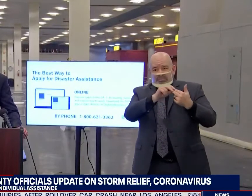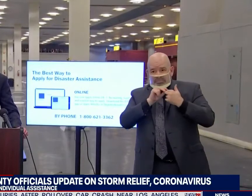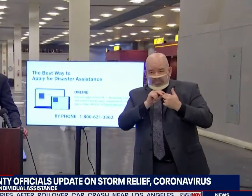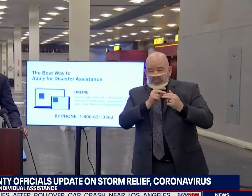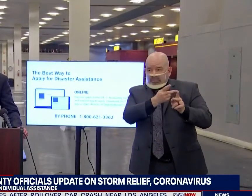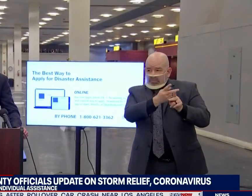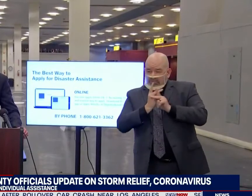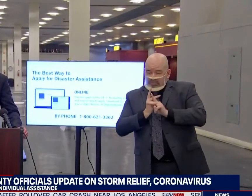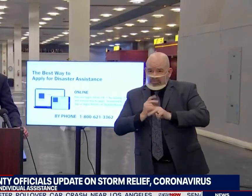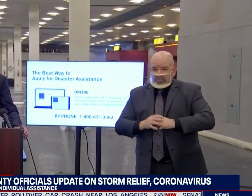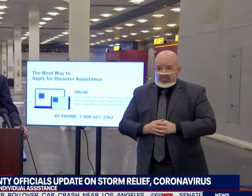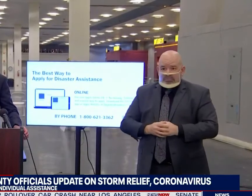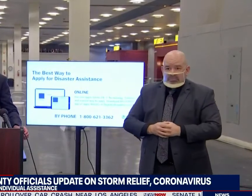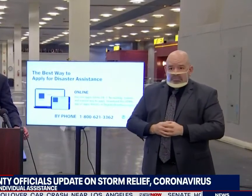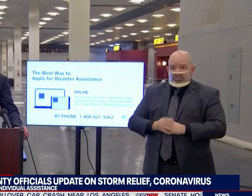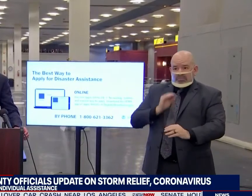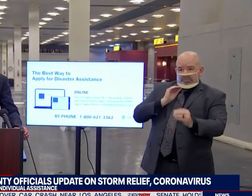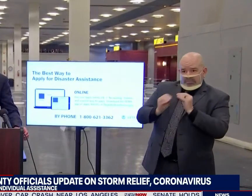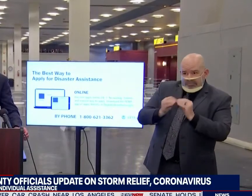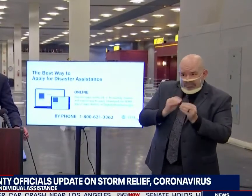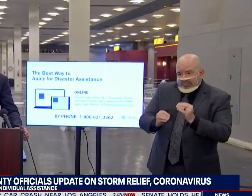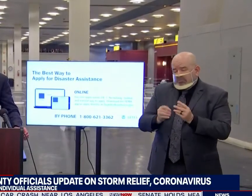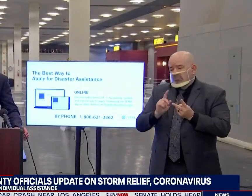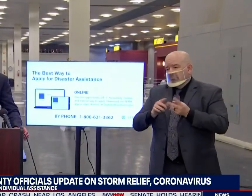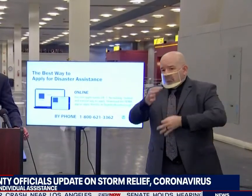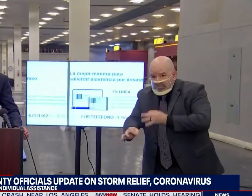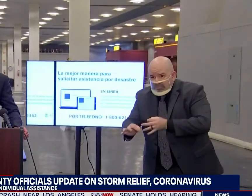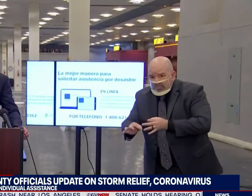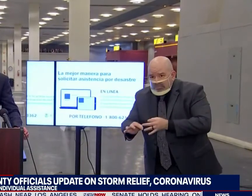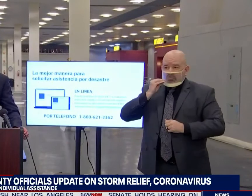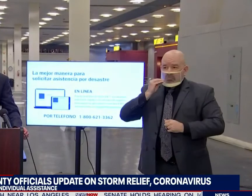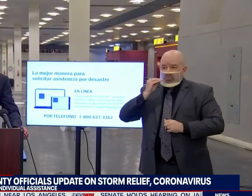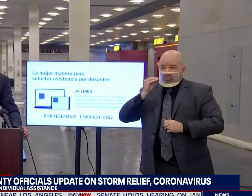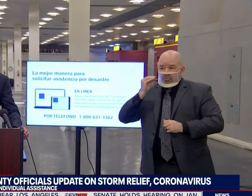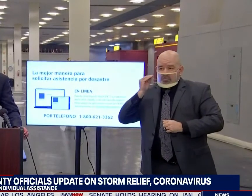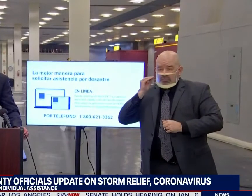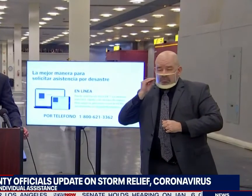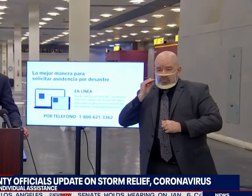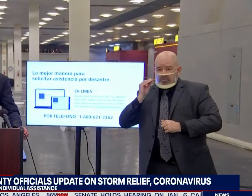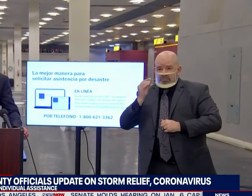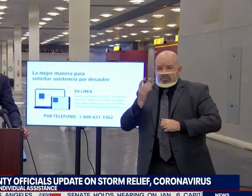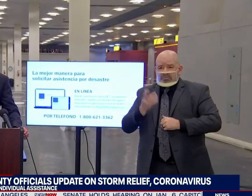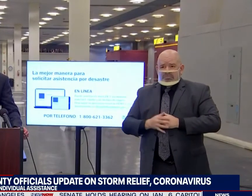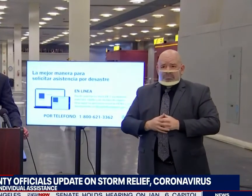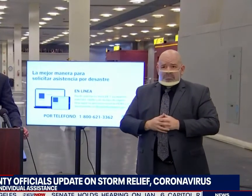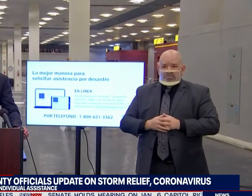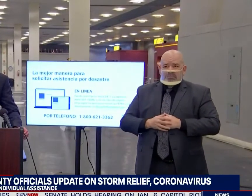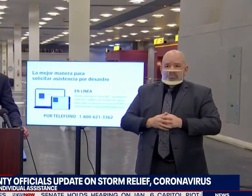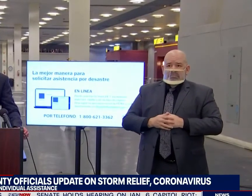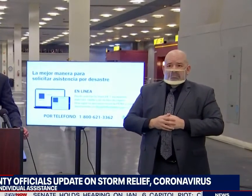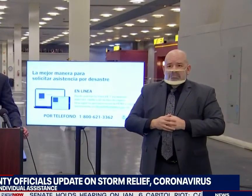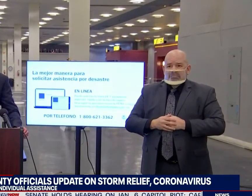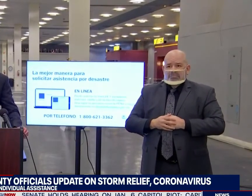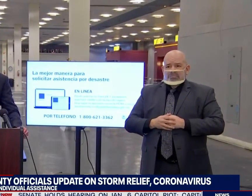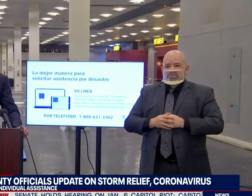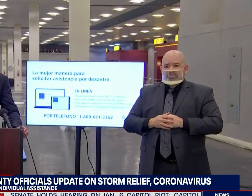repair or replace damaged or destroyed real estate. Homeowners enroll for up to $4,000